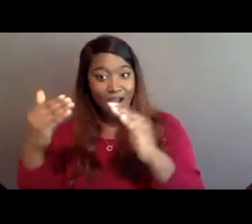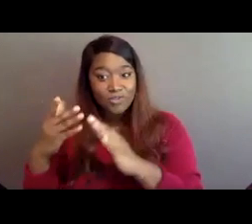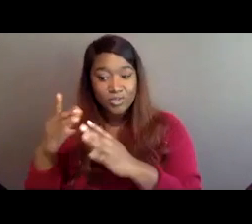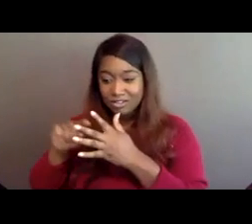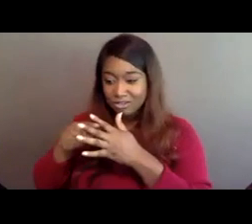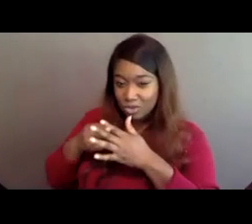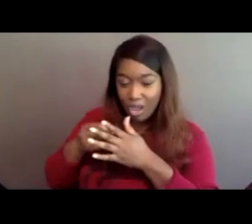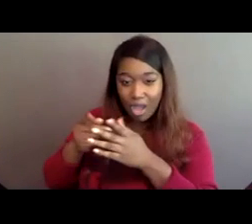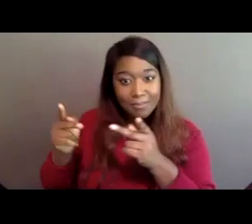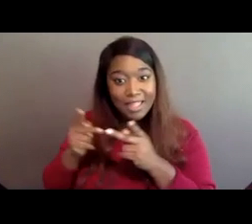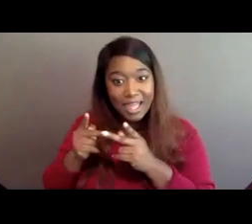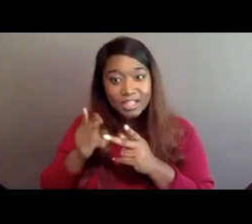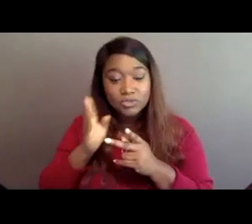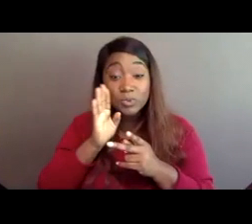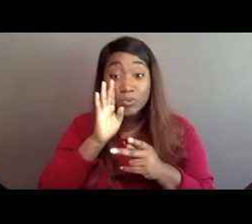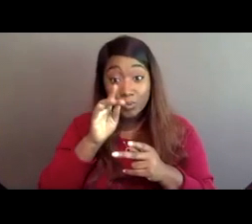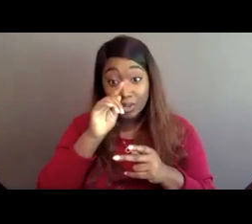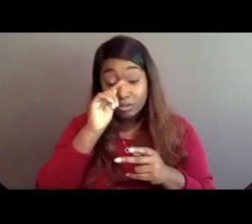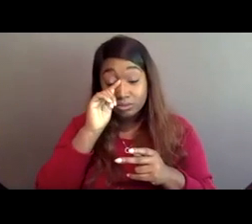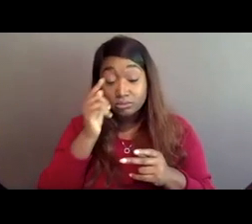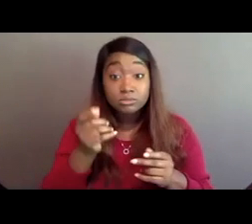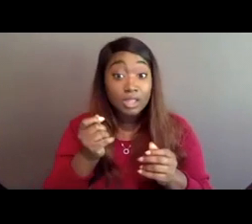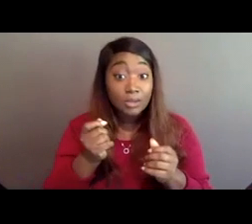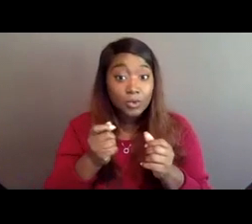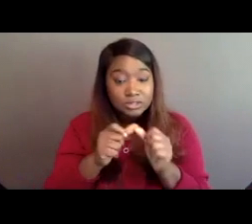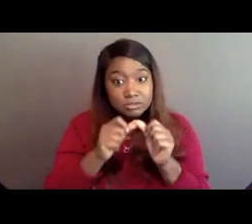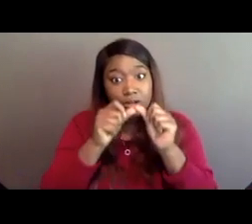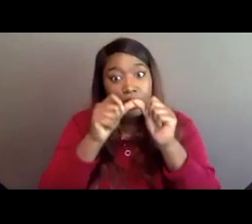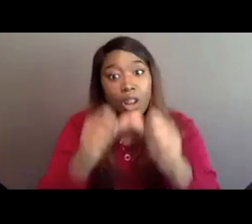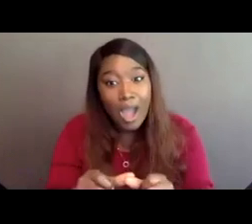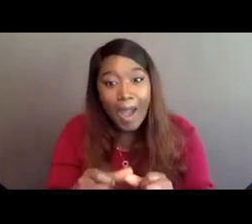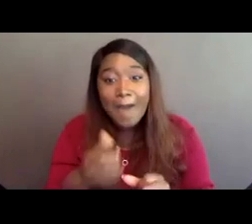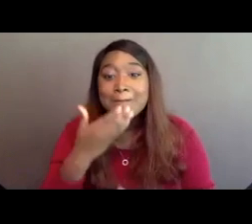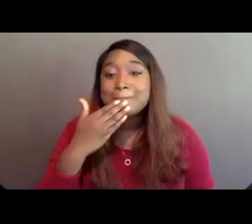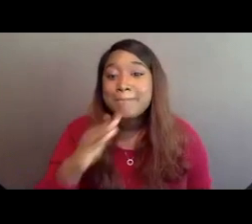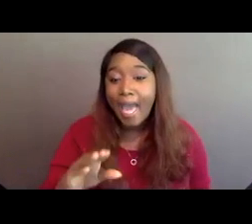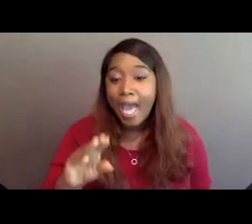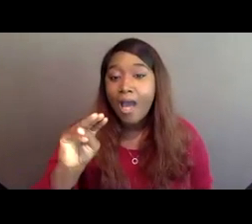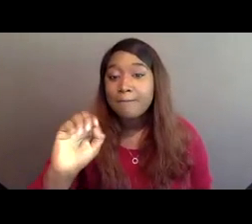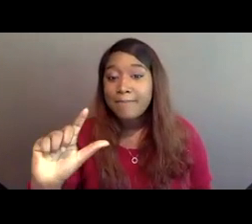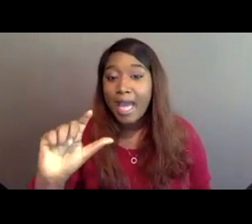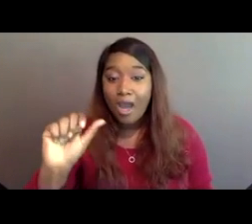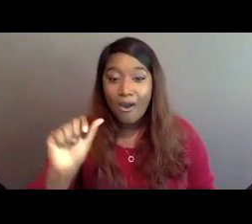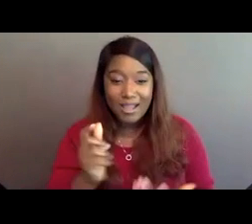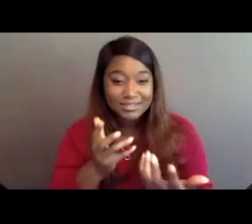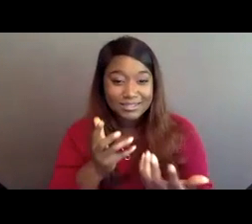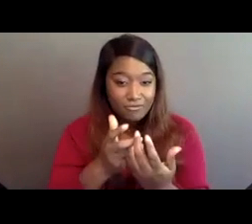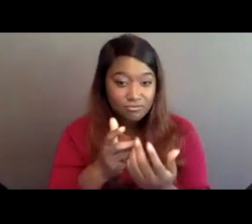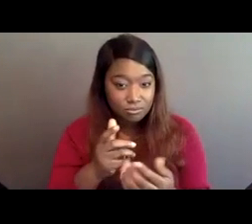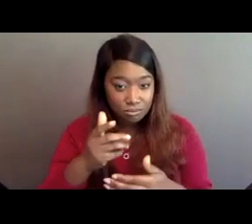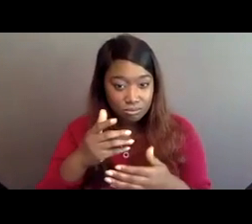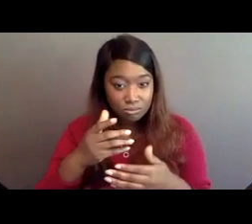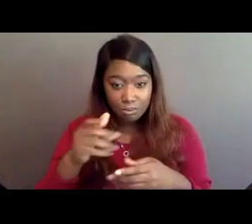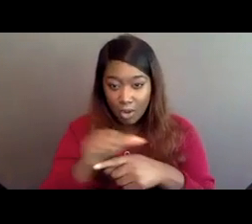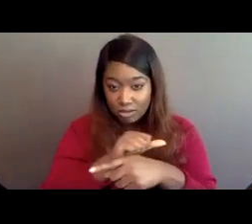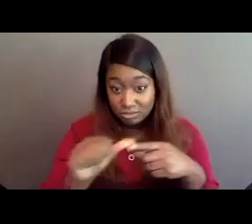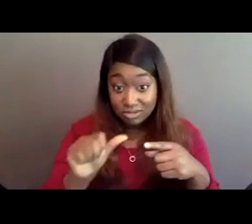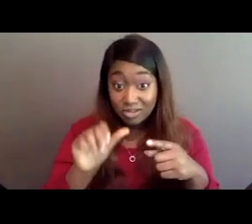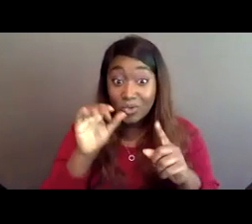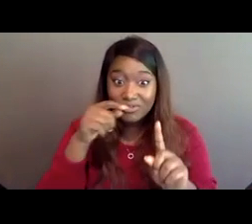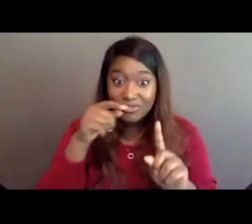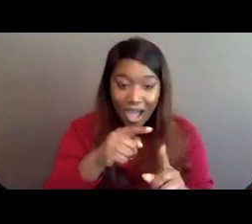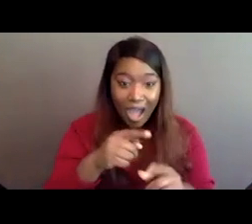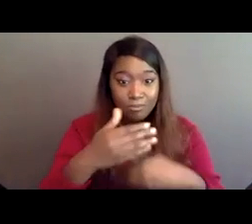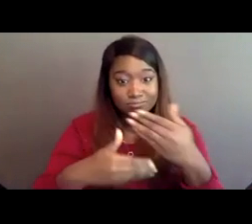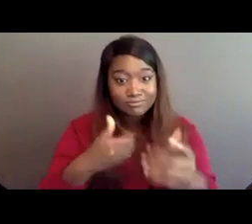we continue to build on maladaptive processes. And those adaptive processes actually become maladaptive. And then